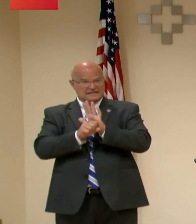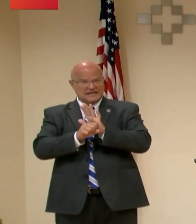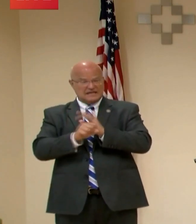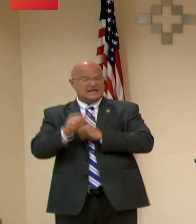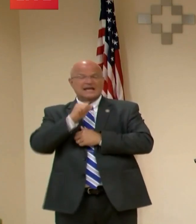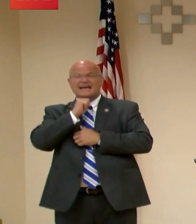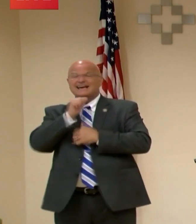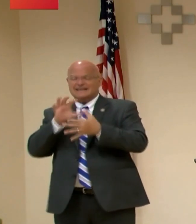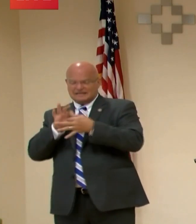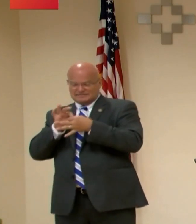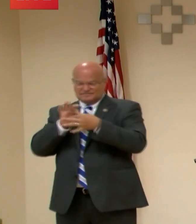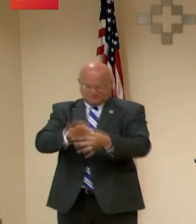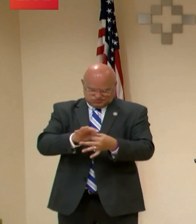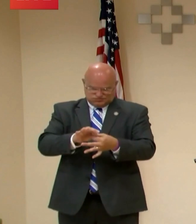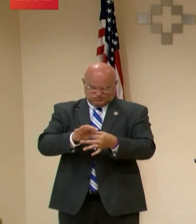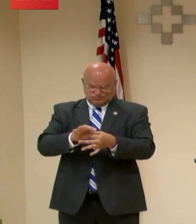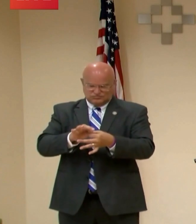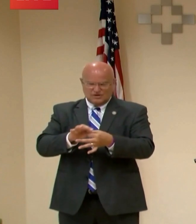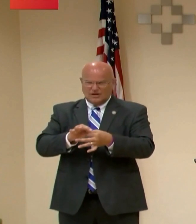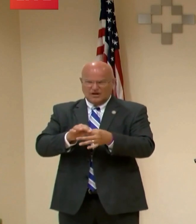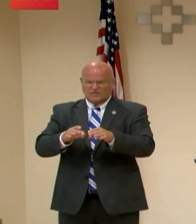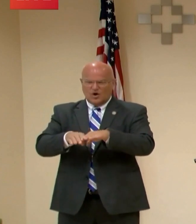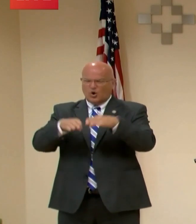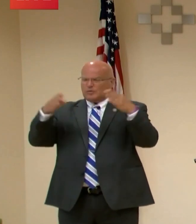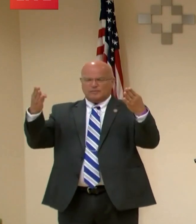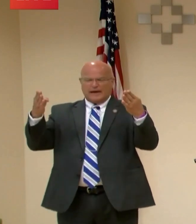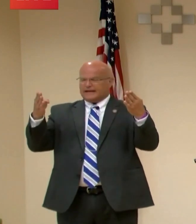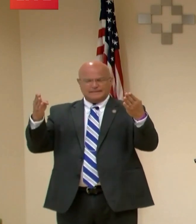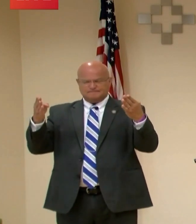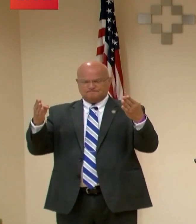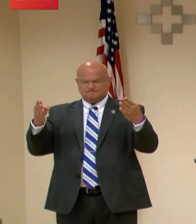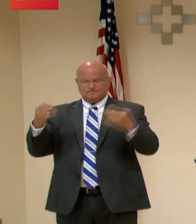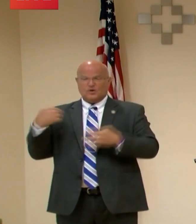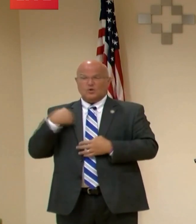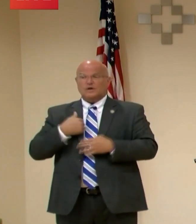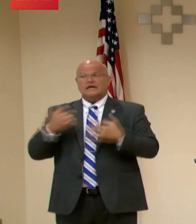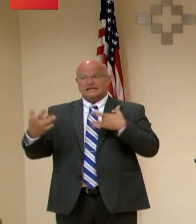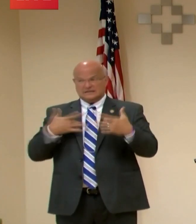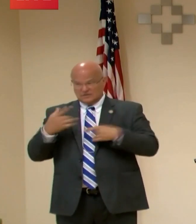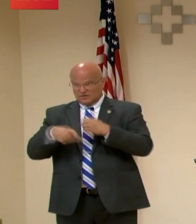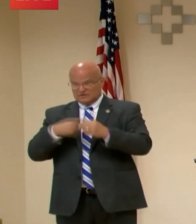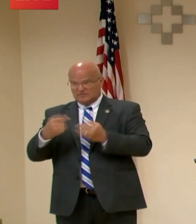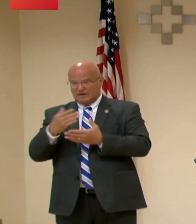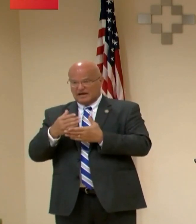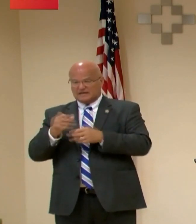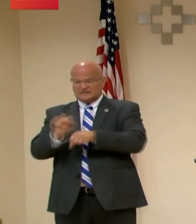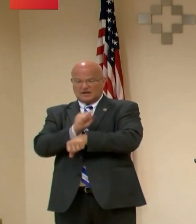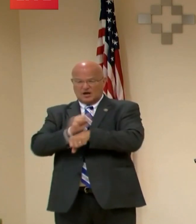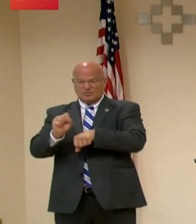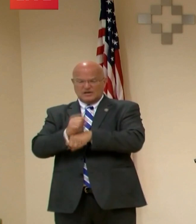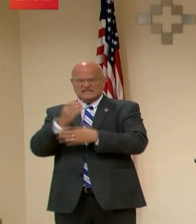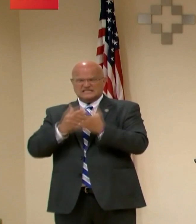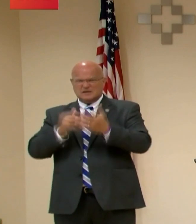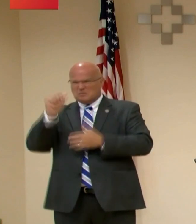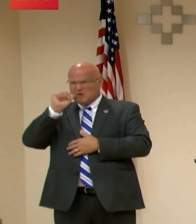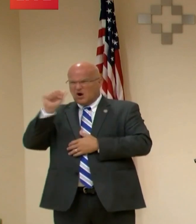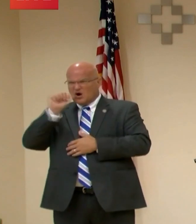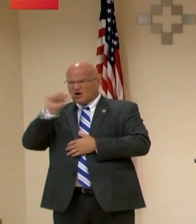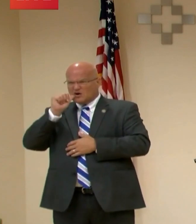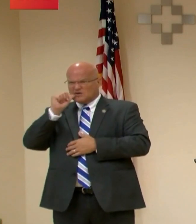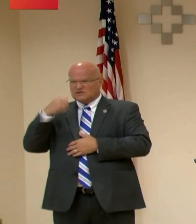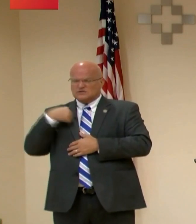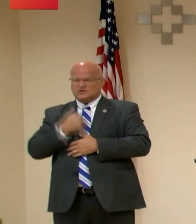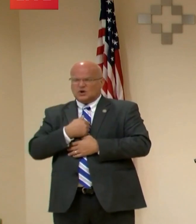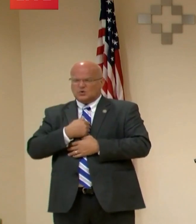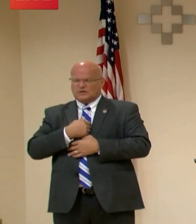not tied to a lifting of restrictions. We did have some concerns about the operations of some bars, and so we